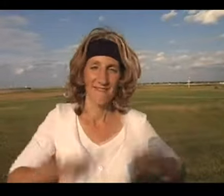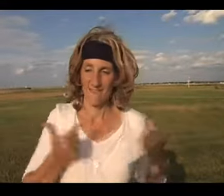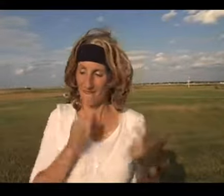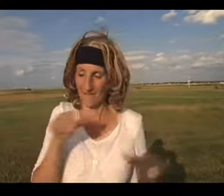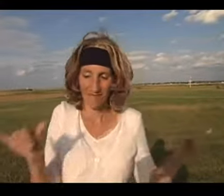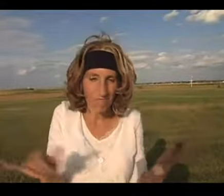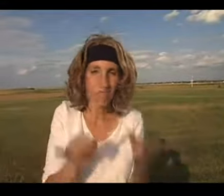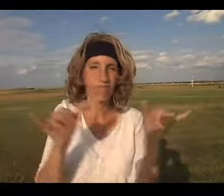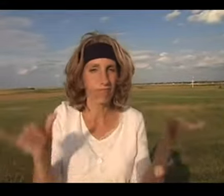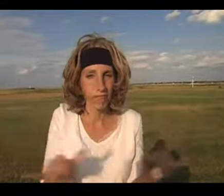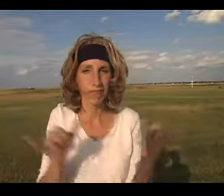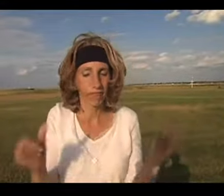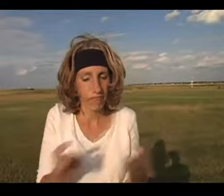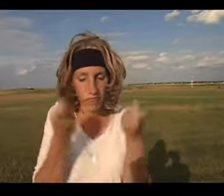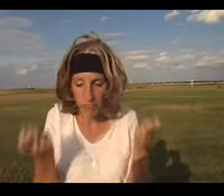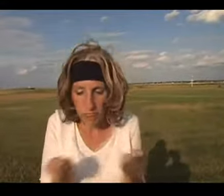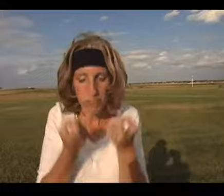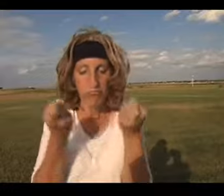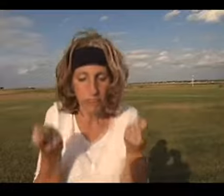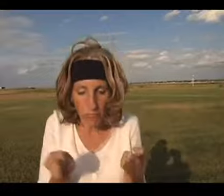lives are not the same as before. And sin.